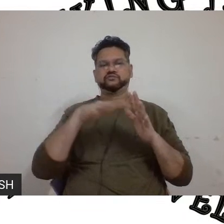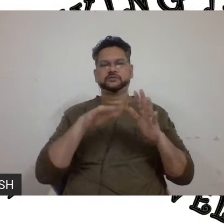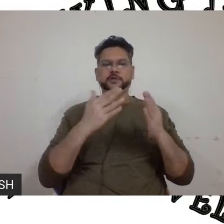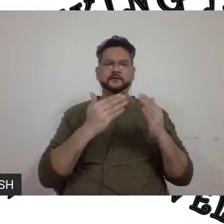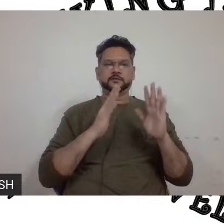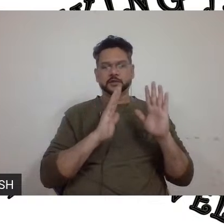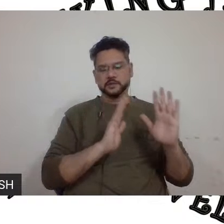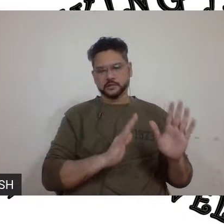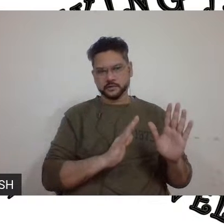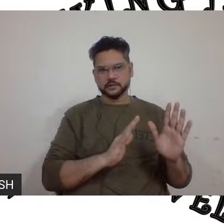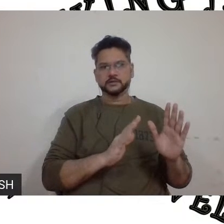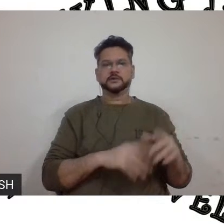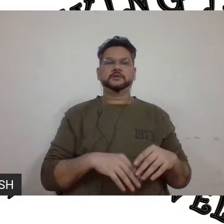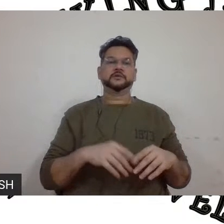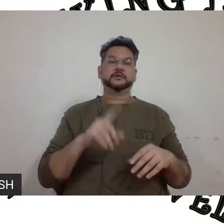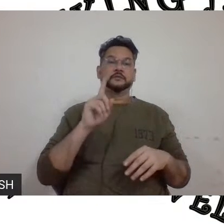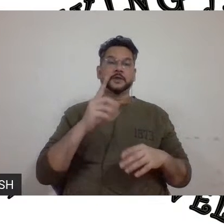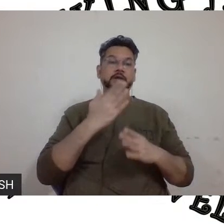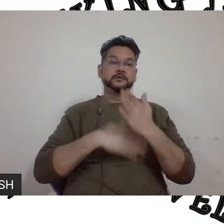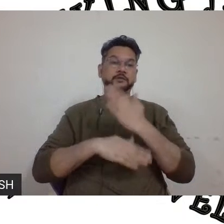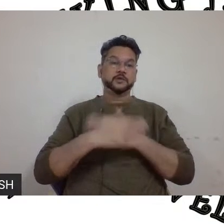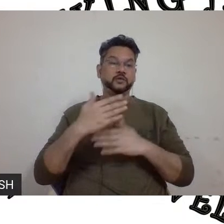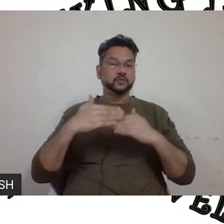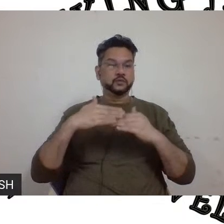disabilities are from the rural areas.